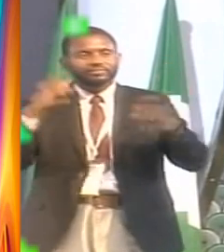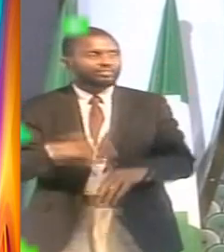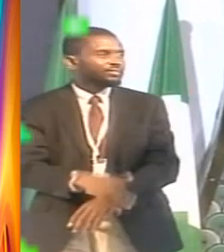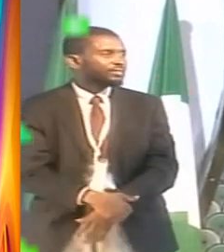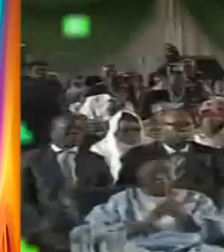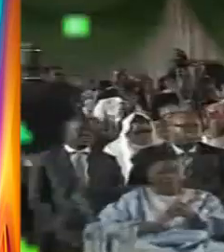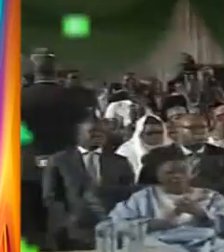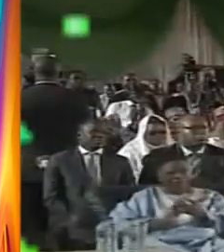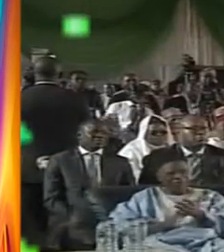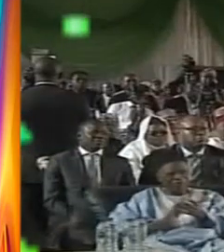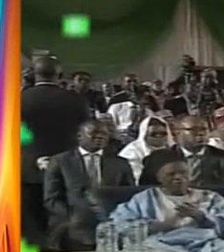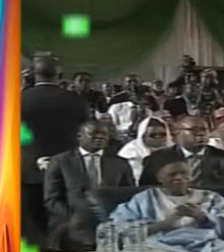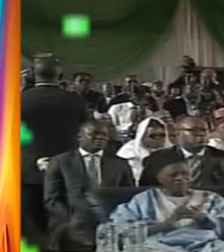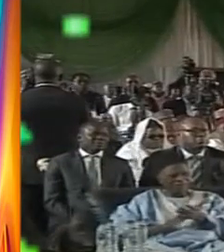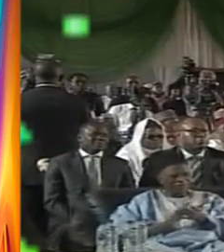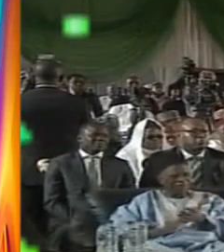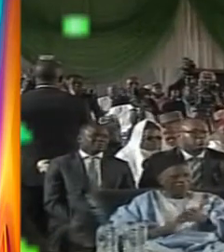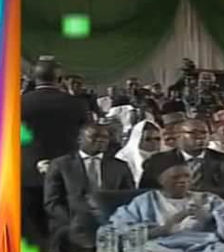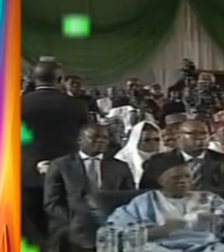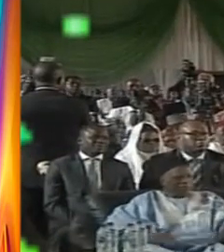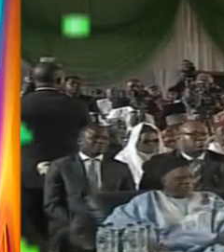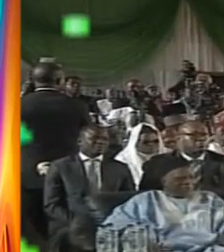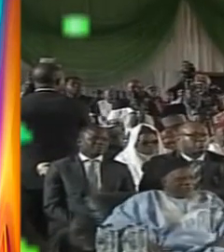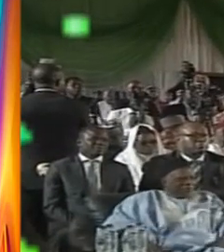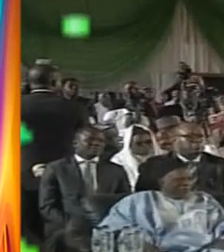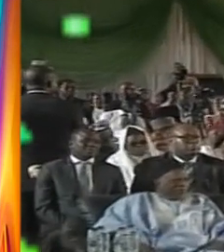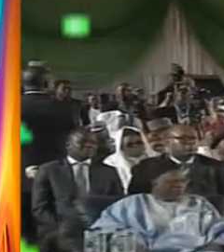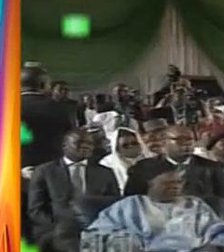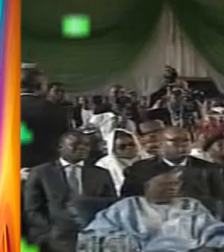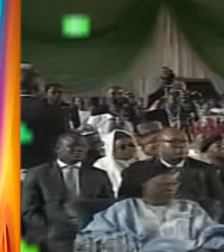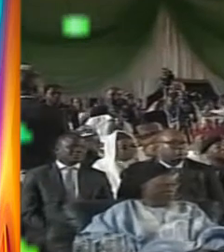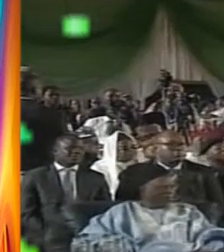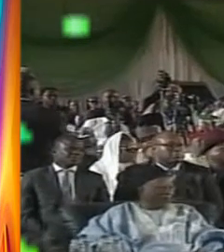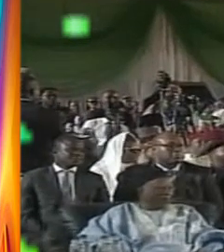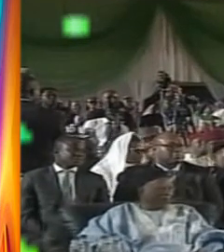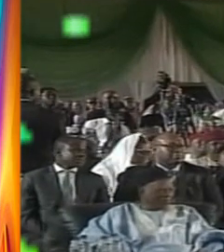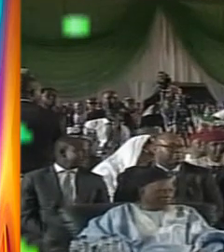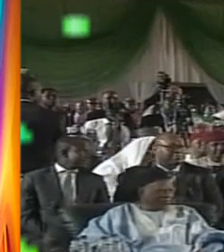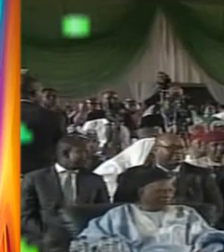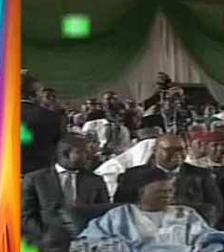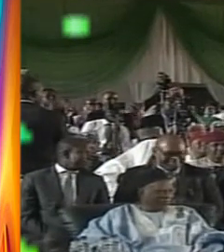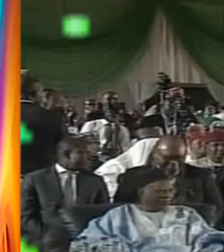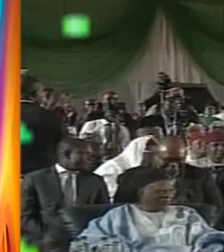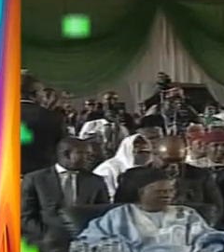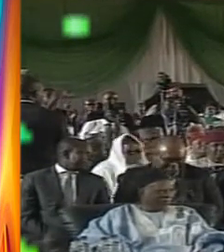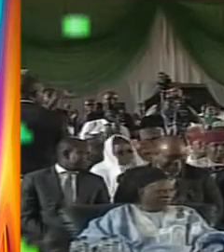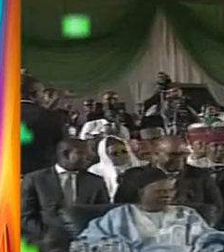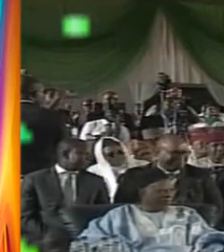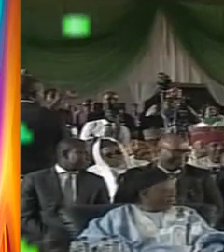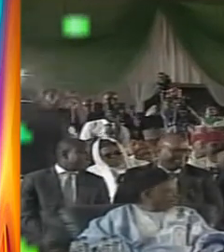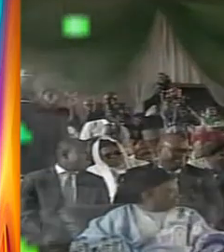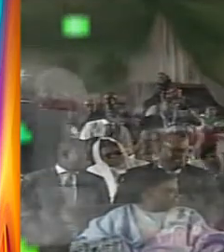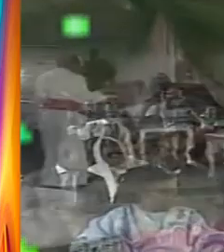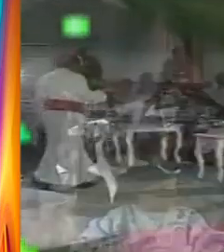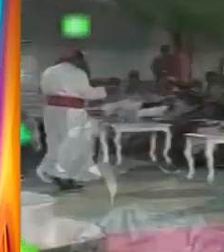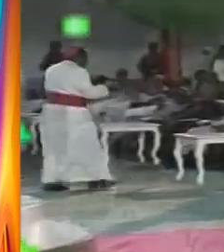His Lordship, Most Reverend Dr. Matthew Kukah, Bishop of the Catholic Diocese of Sokoto,